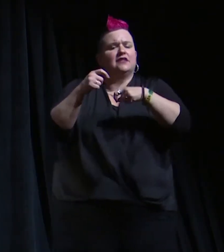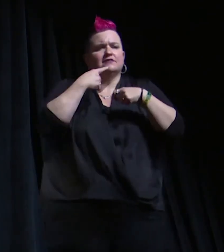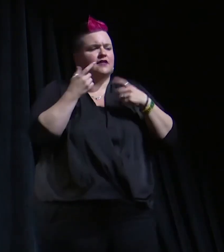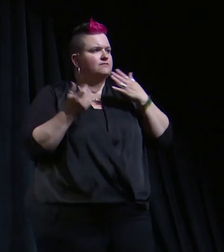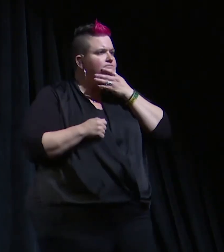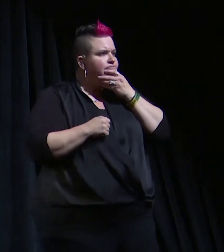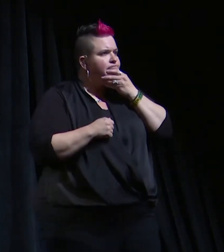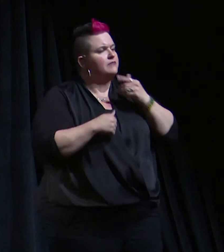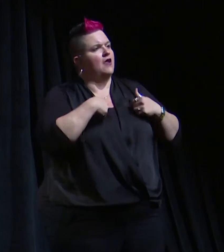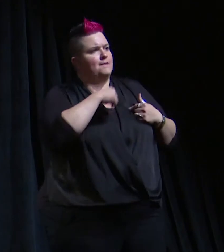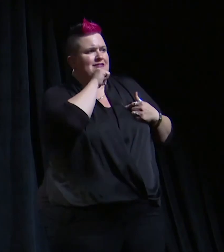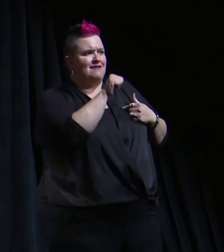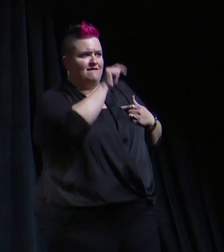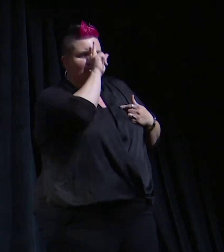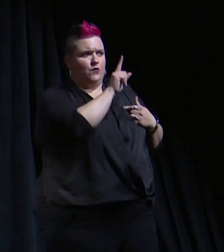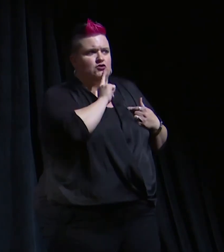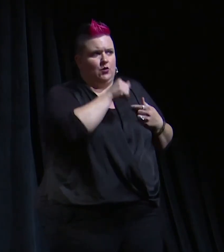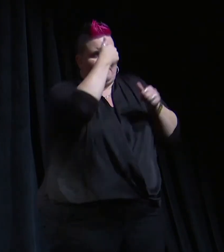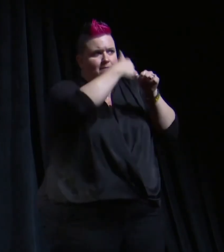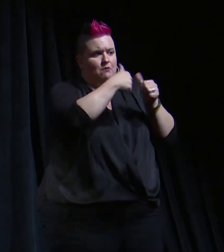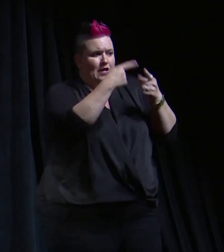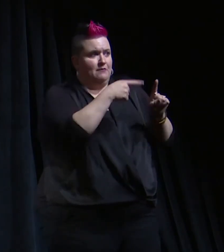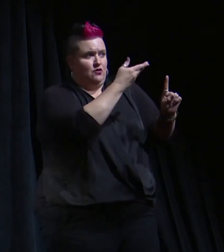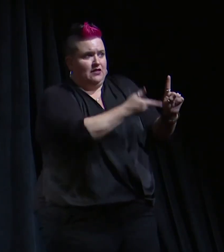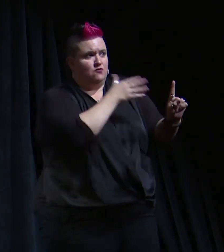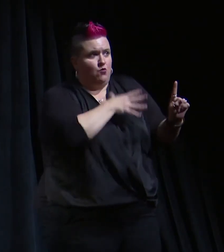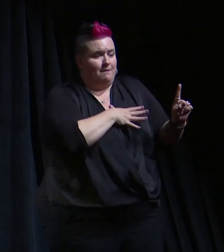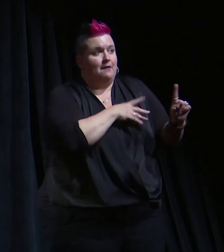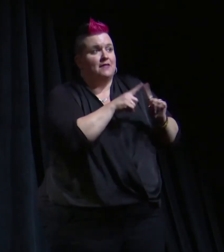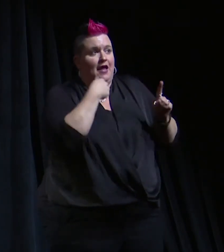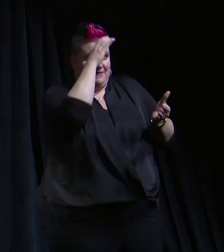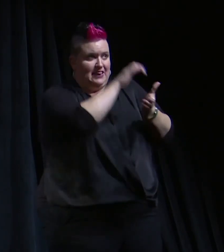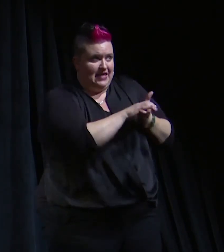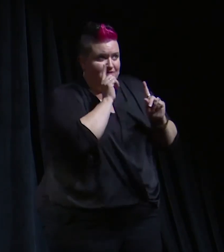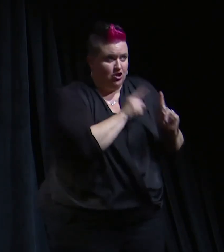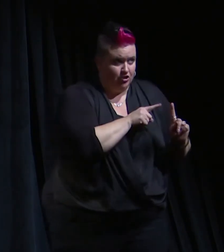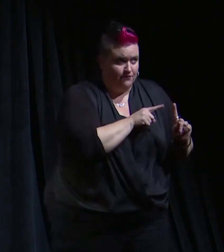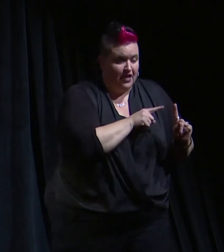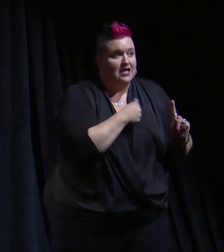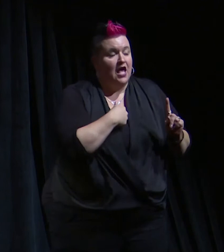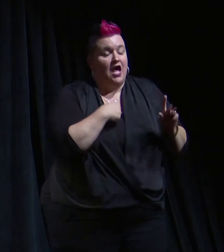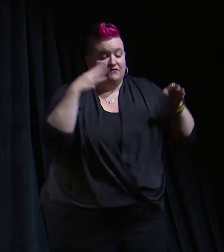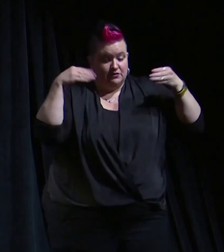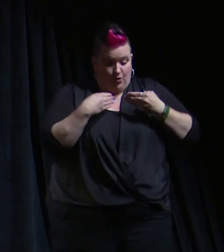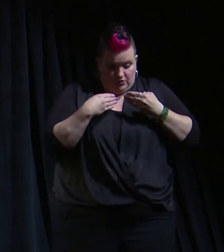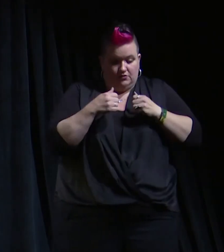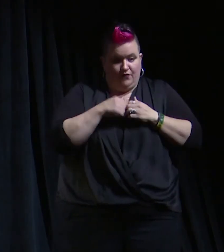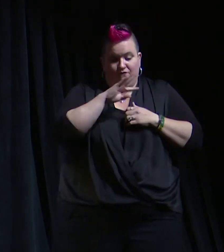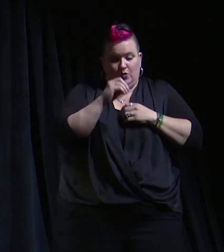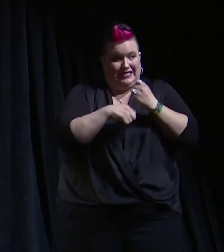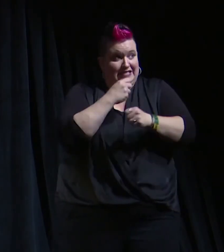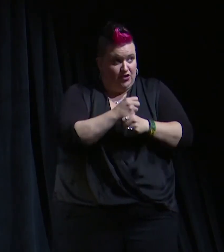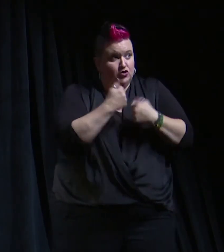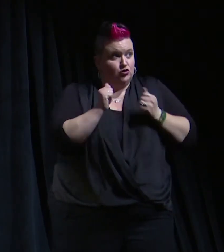I'm not sure that I remember what happened to this woman, but I believe her. And I've spent the last 40 years trying